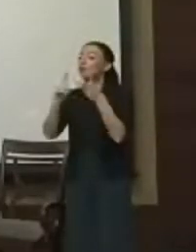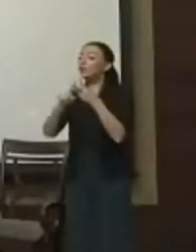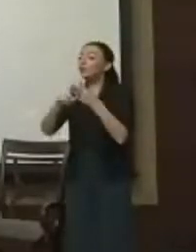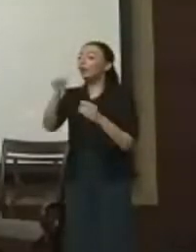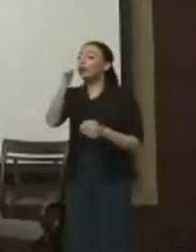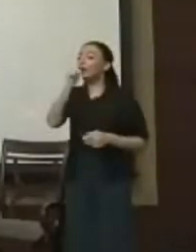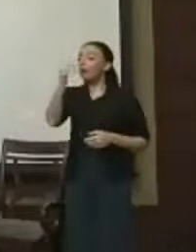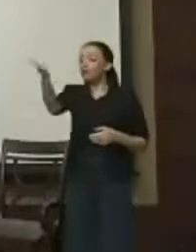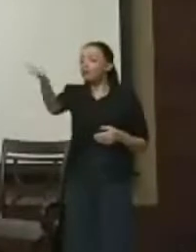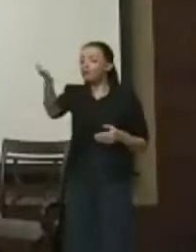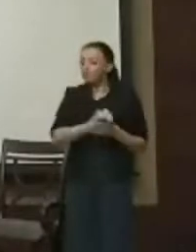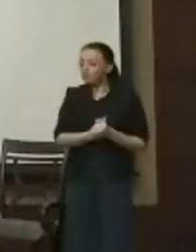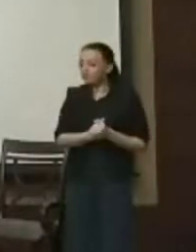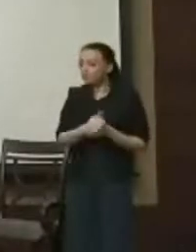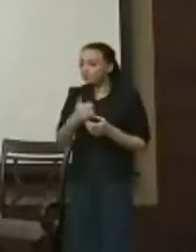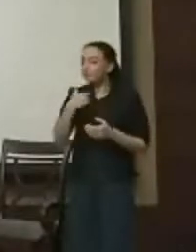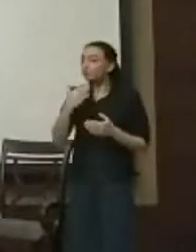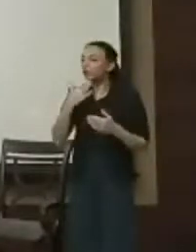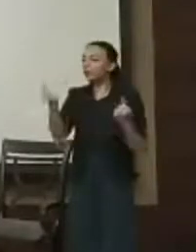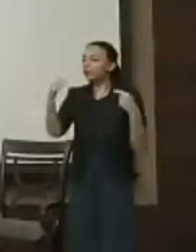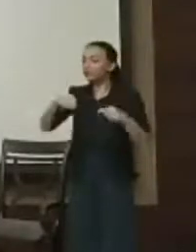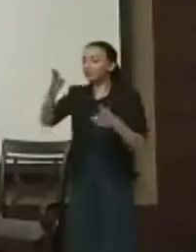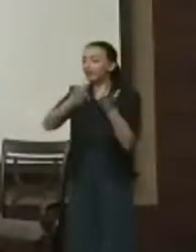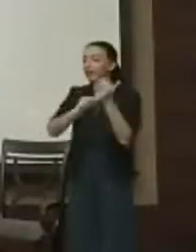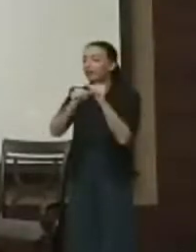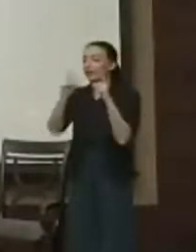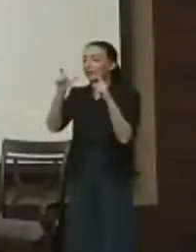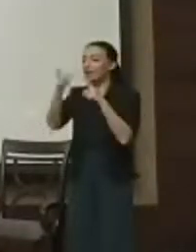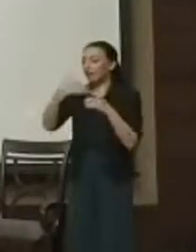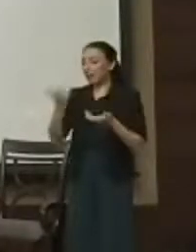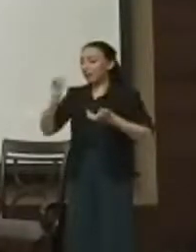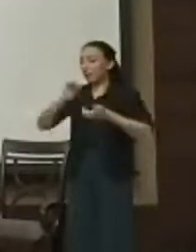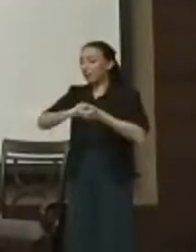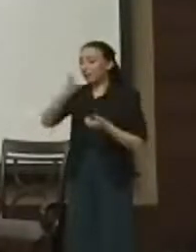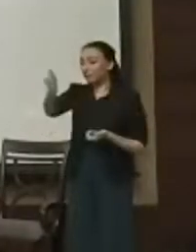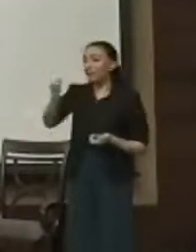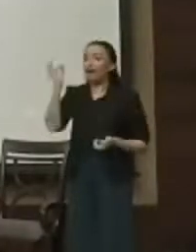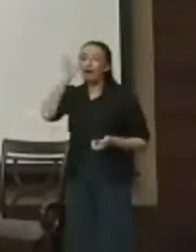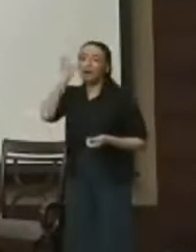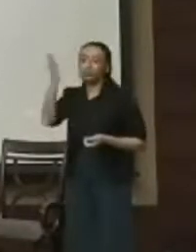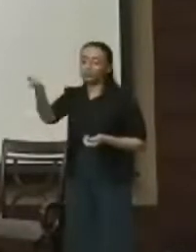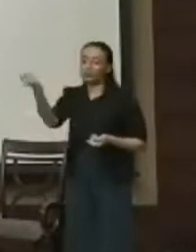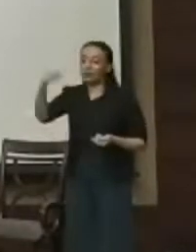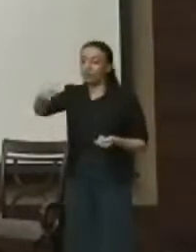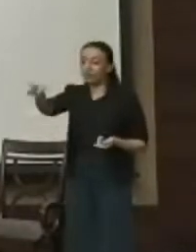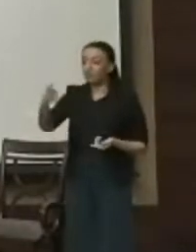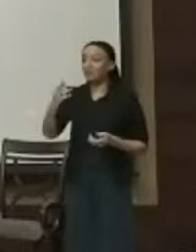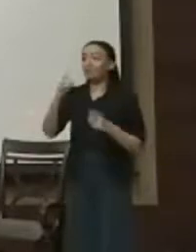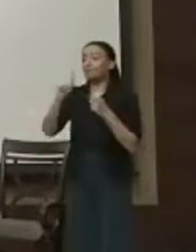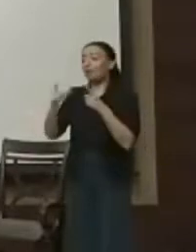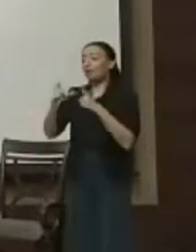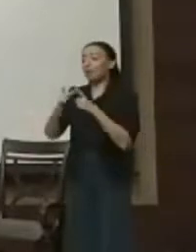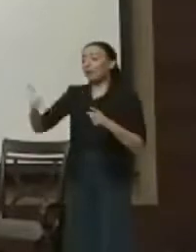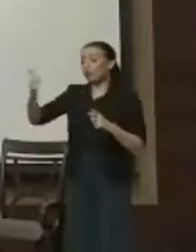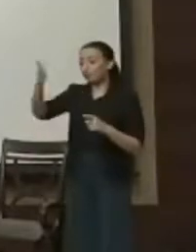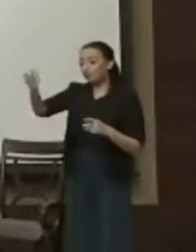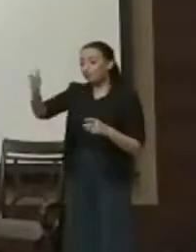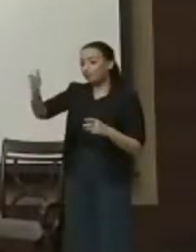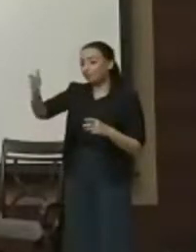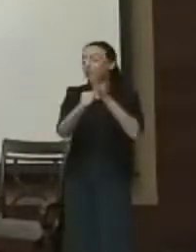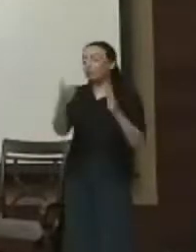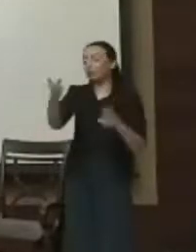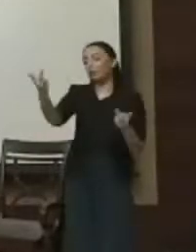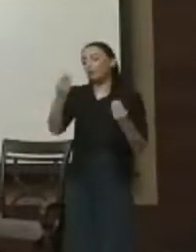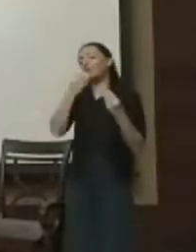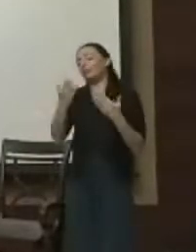Narayan, President of the National Association of the Deaf, and Anuj Chen, Executive Director for National Association of the Deaf. Thank you so